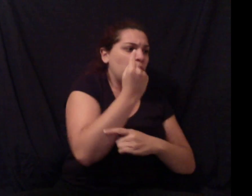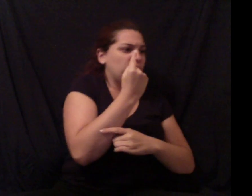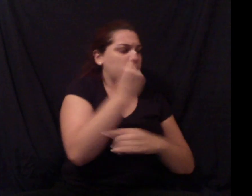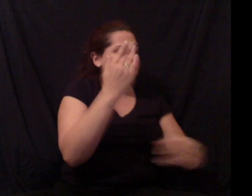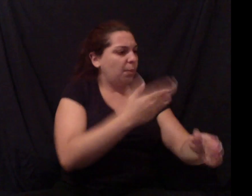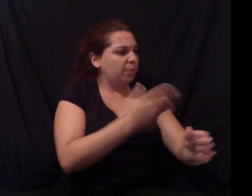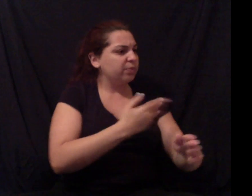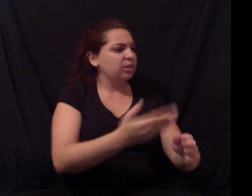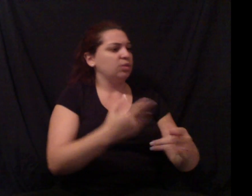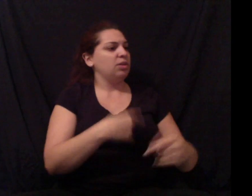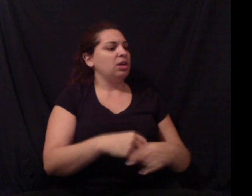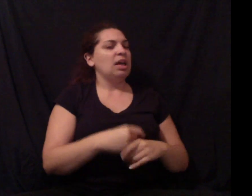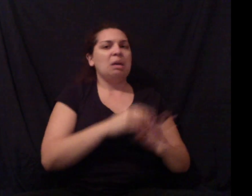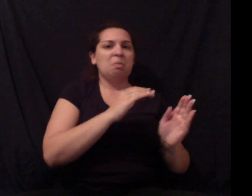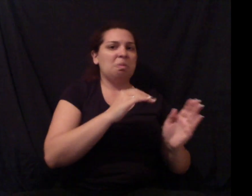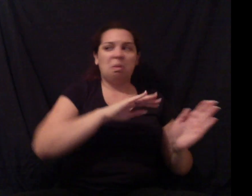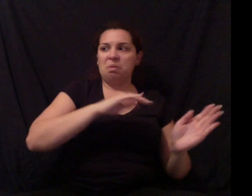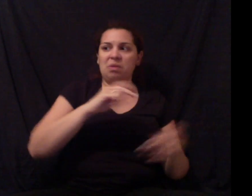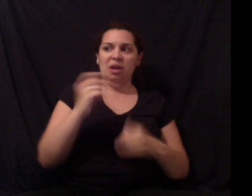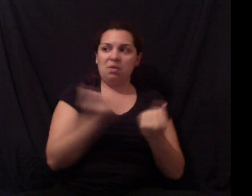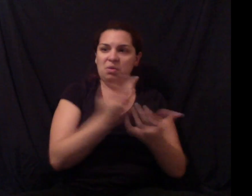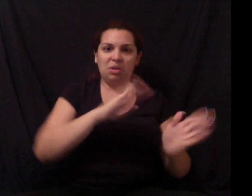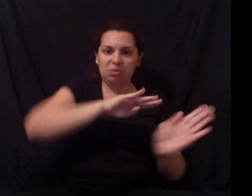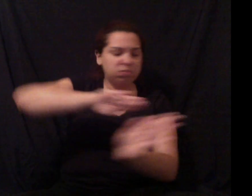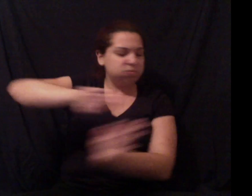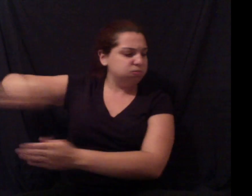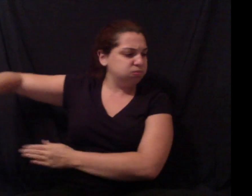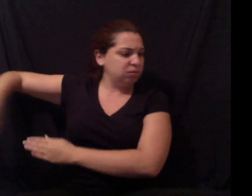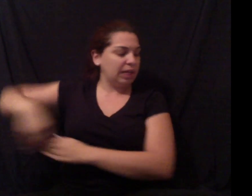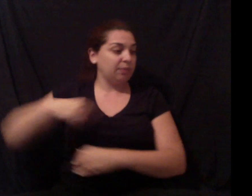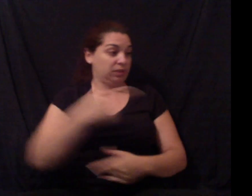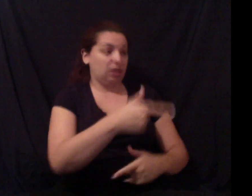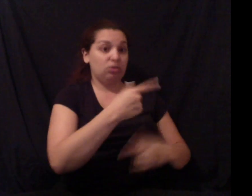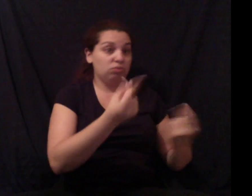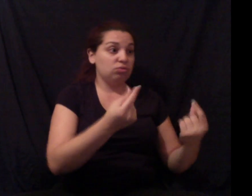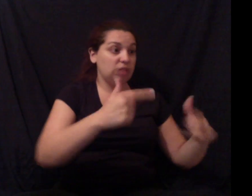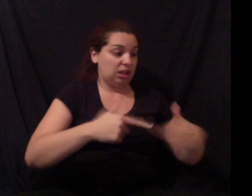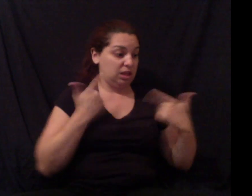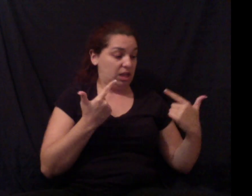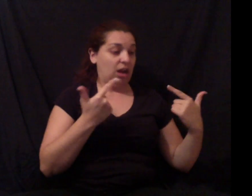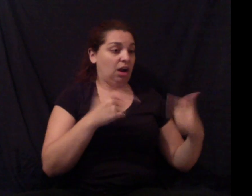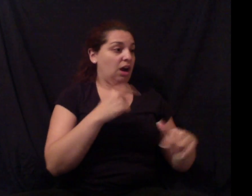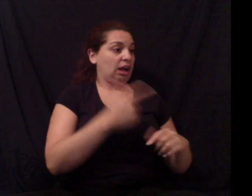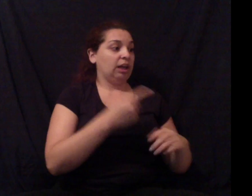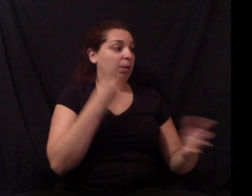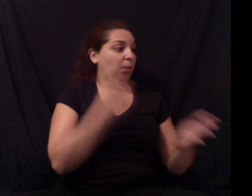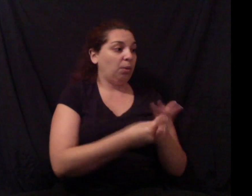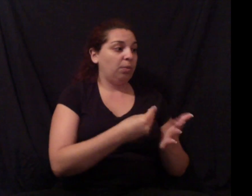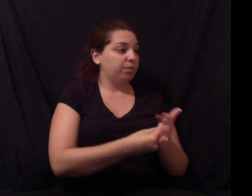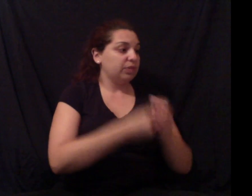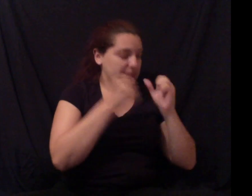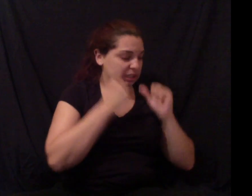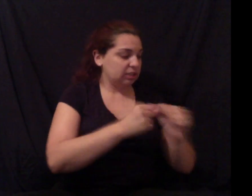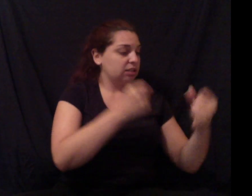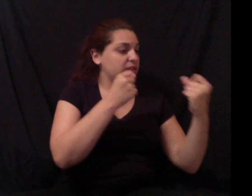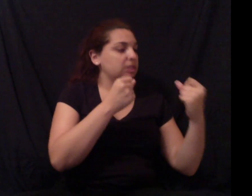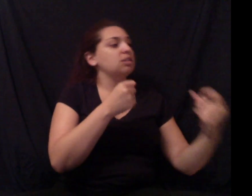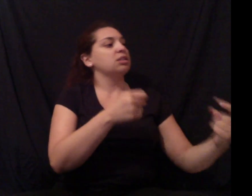on this and just kind of, put everything else aside, I could make this, a living. I think that I could, stay consistent. I